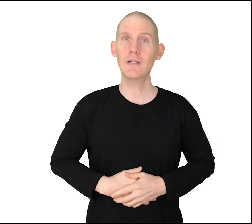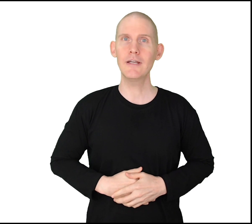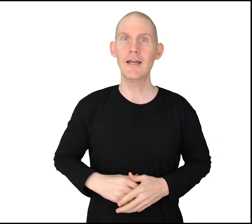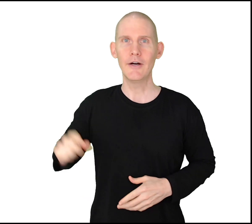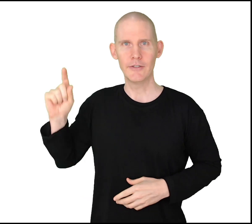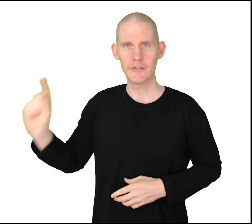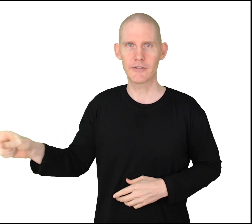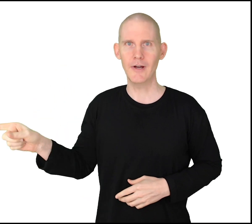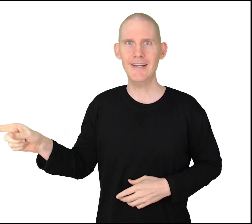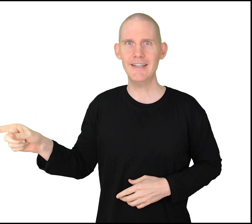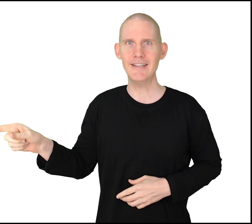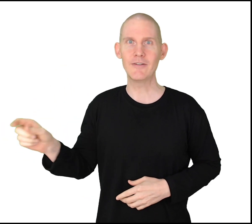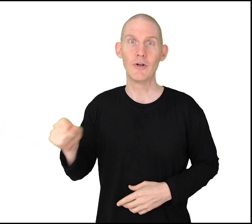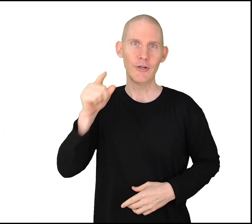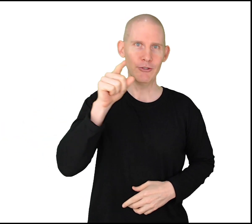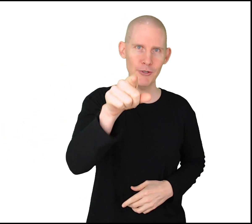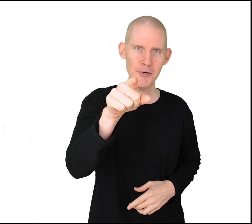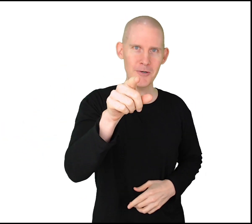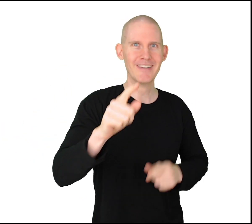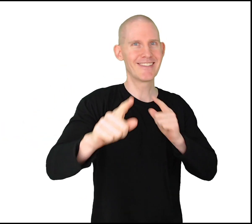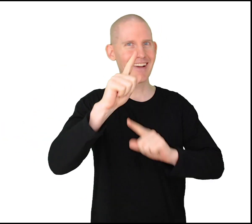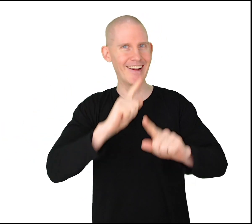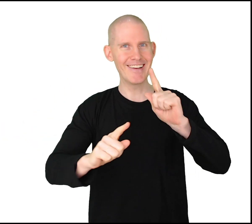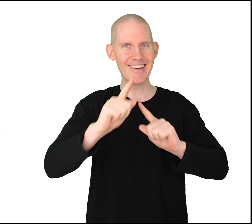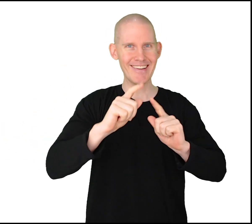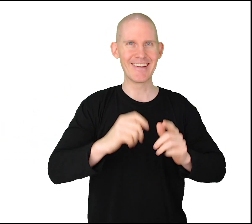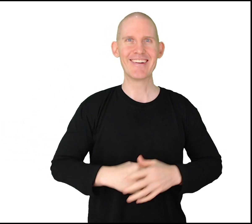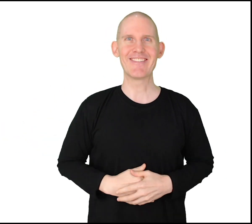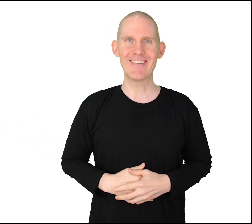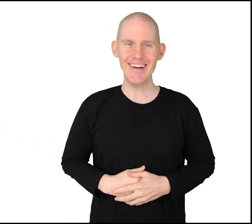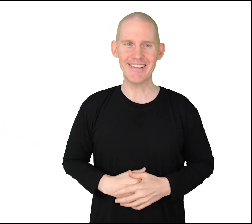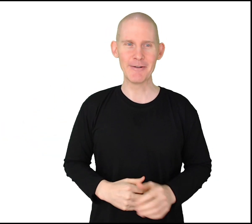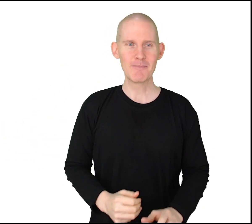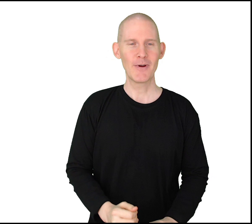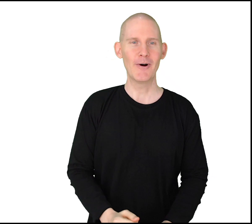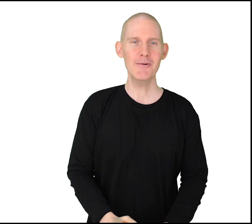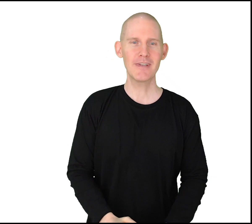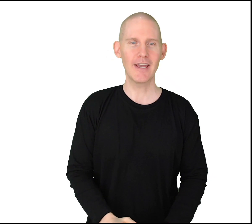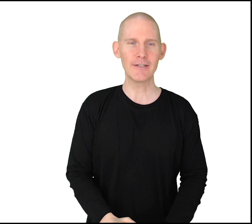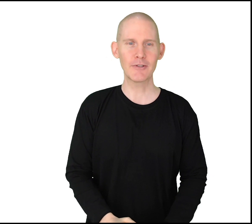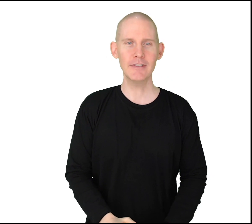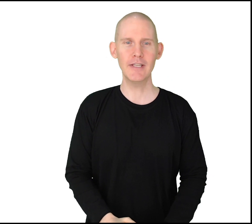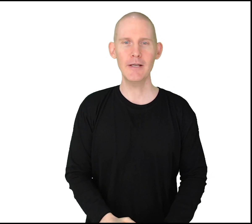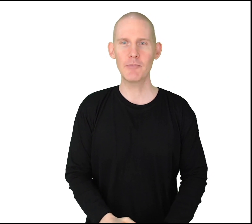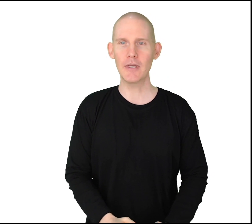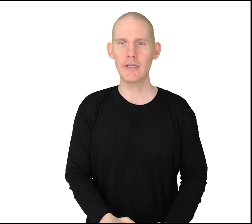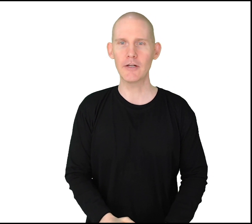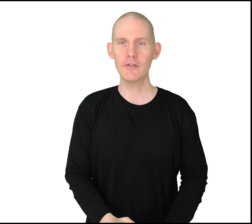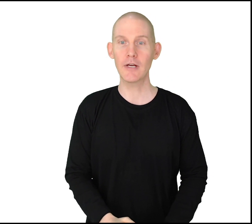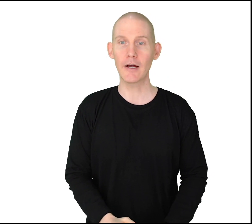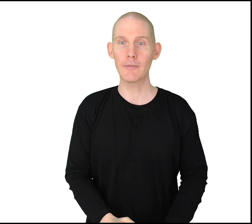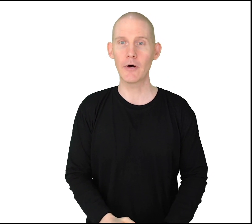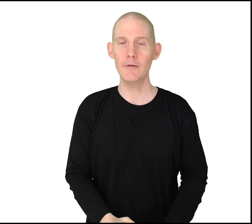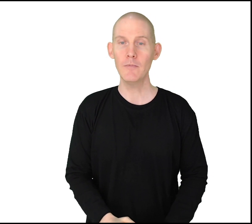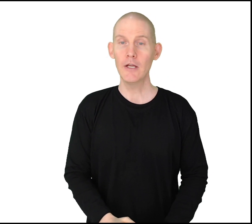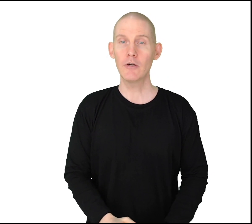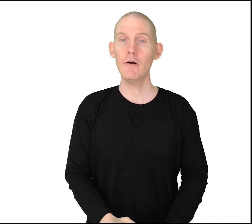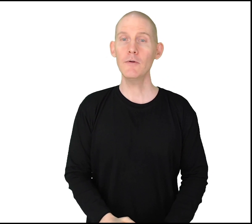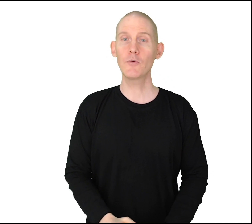specifically signing. You signing, right? Okay, so let's take a peek here and talk about it. You're already familiar